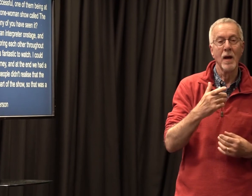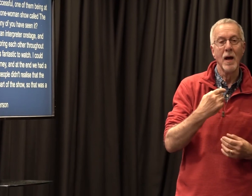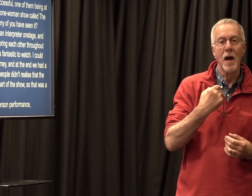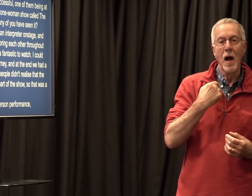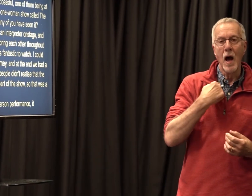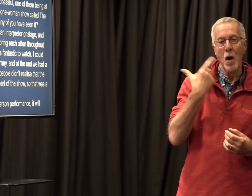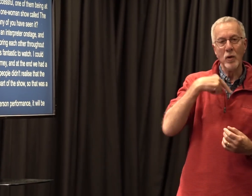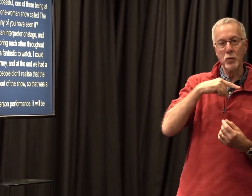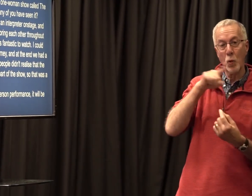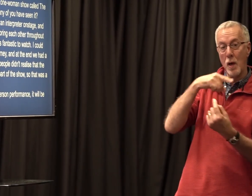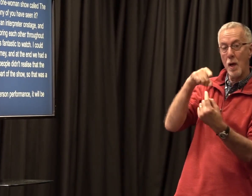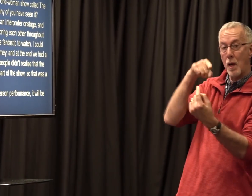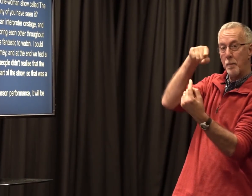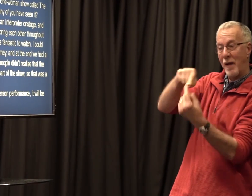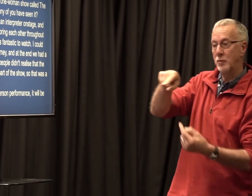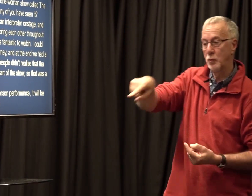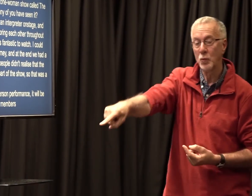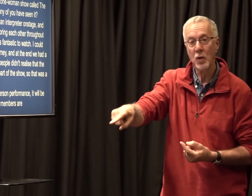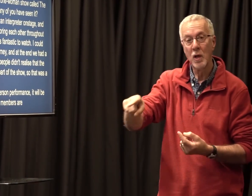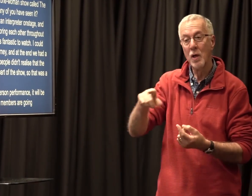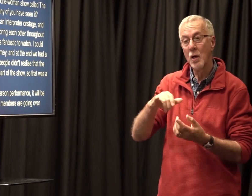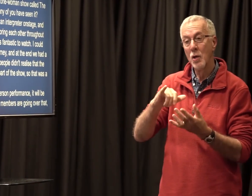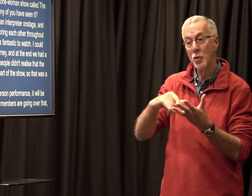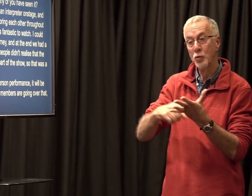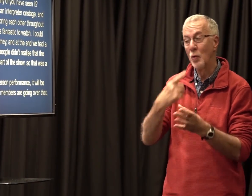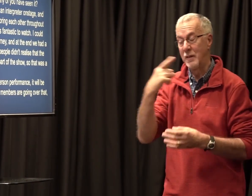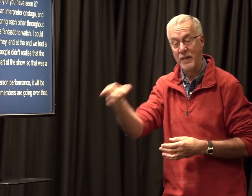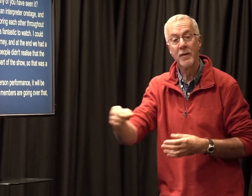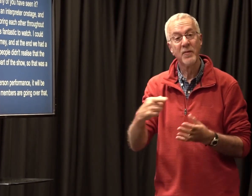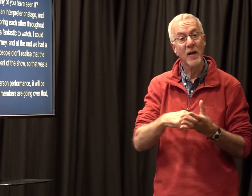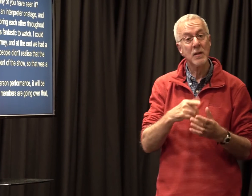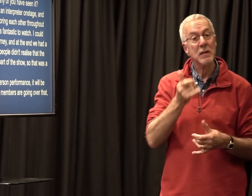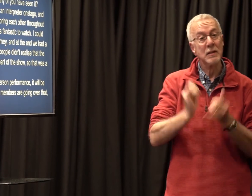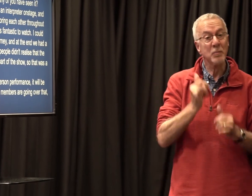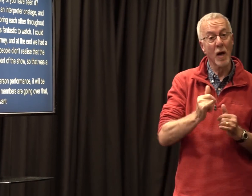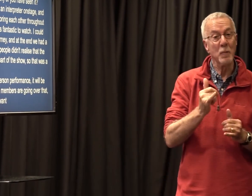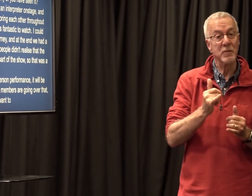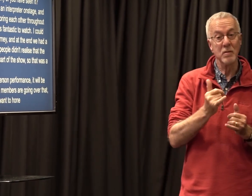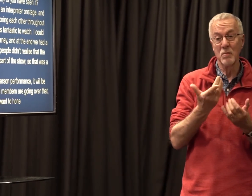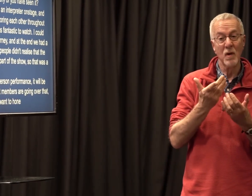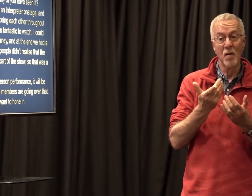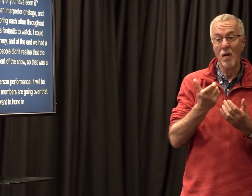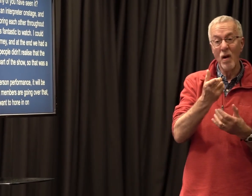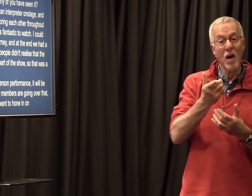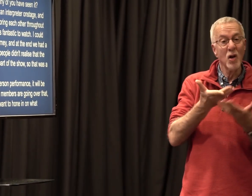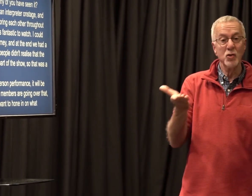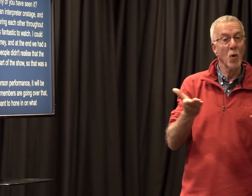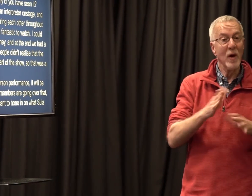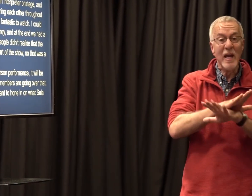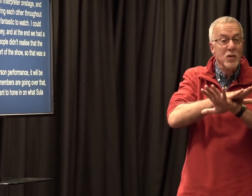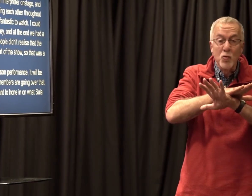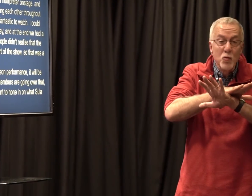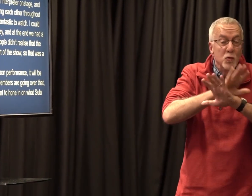are going over that, it's a waste of time. And I want to hone in on what Sula said, that